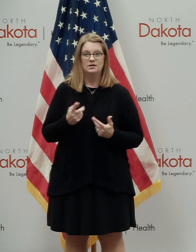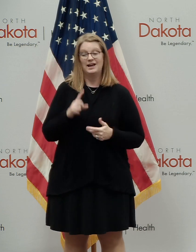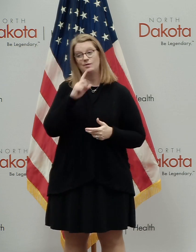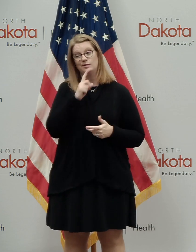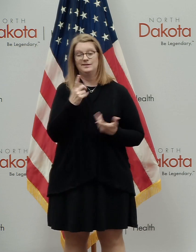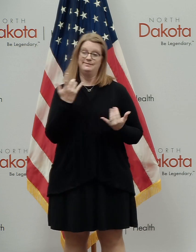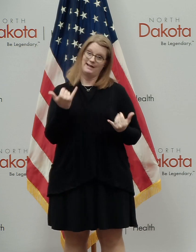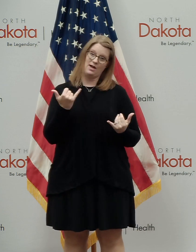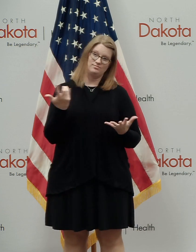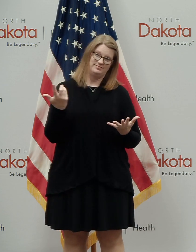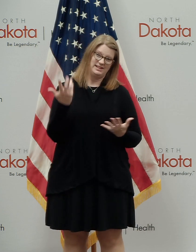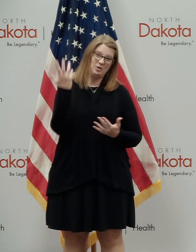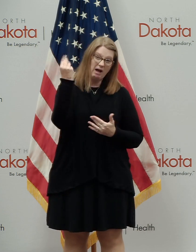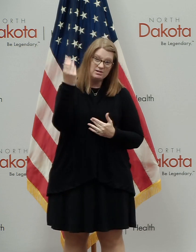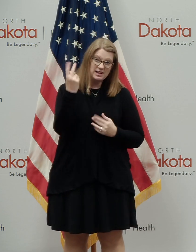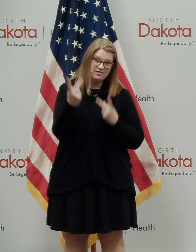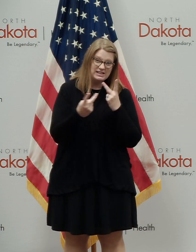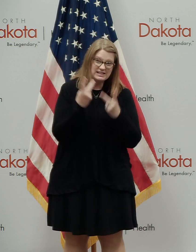not be